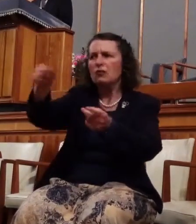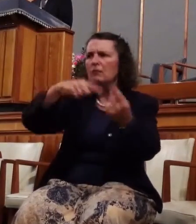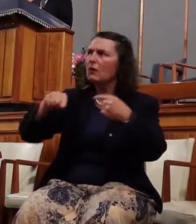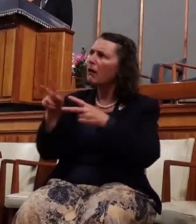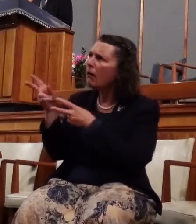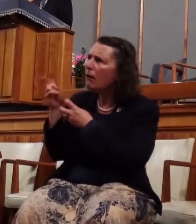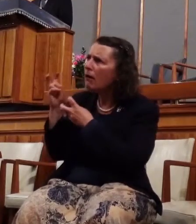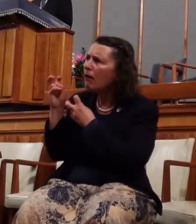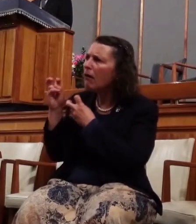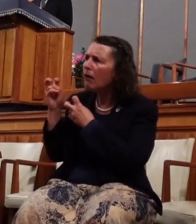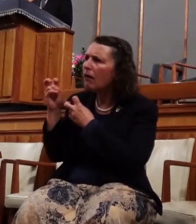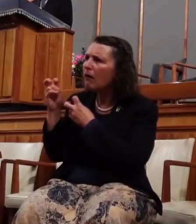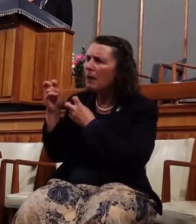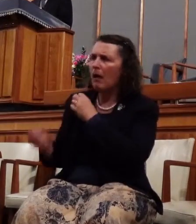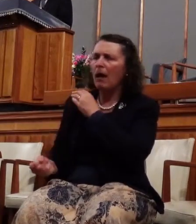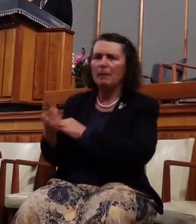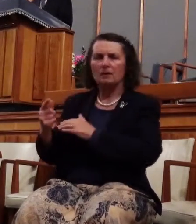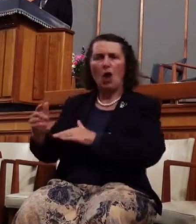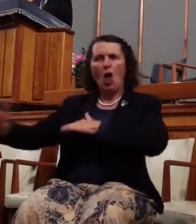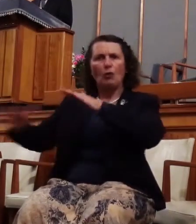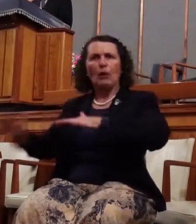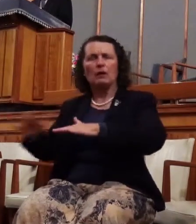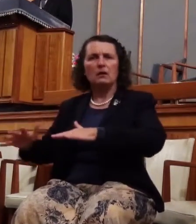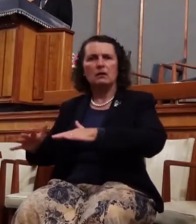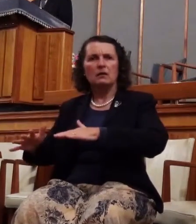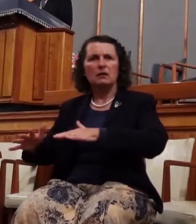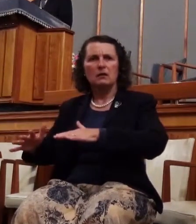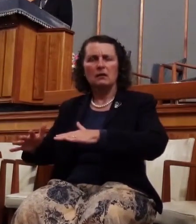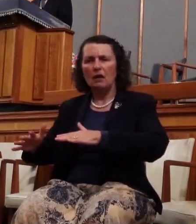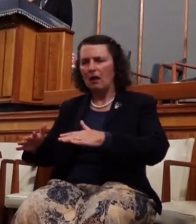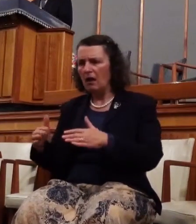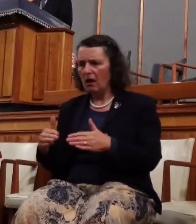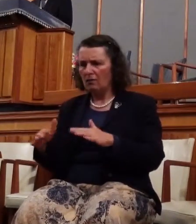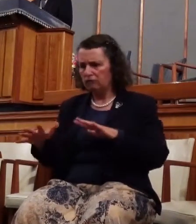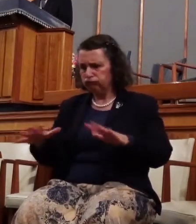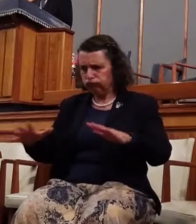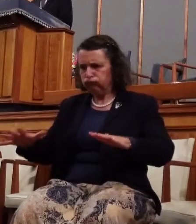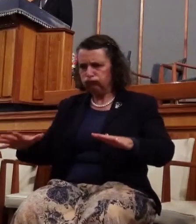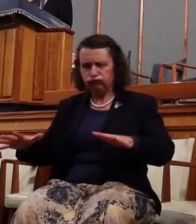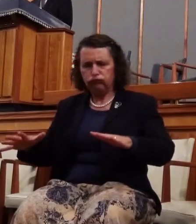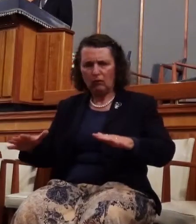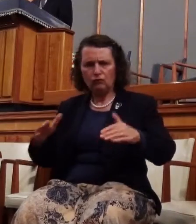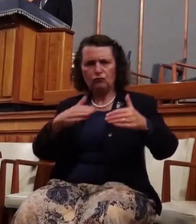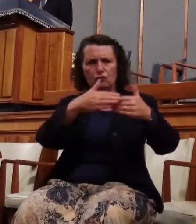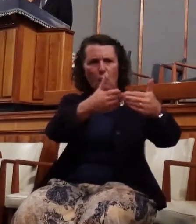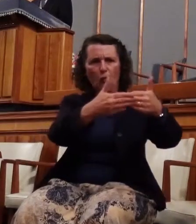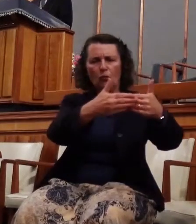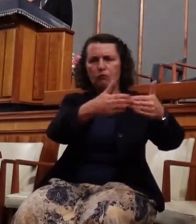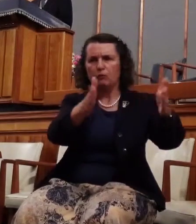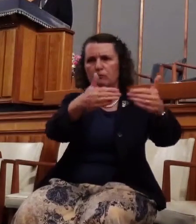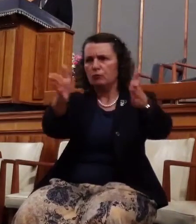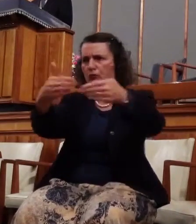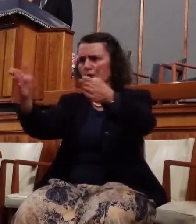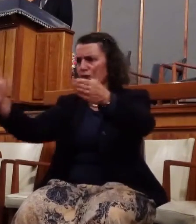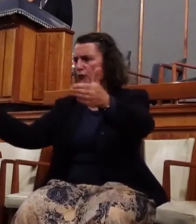immediately all the doors were opened, and everyone's bands were loosed. And the keeper of the